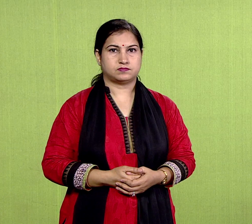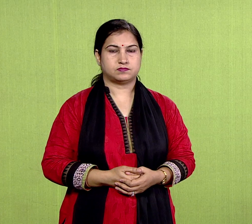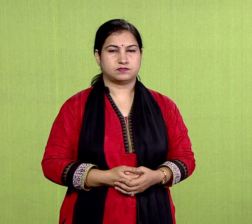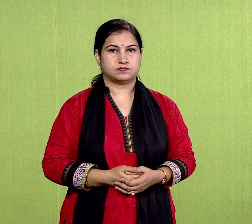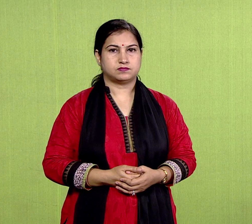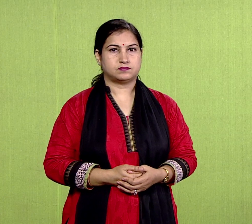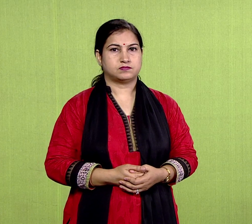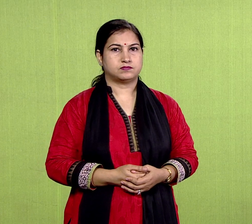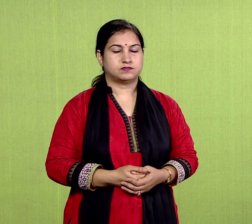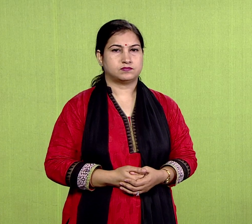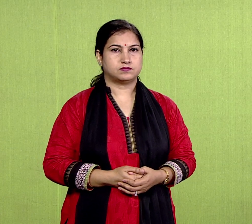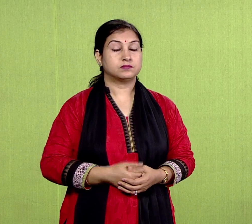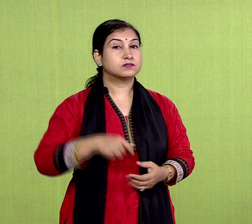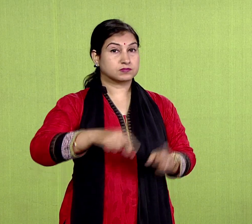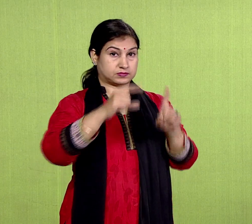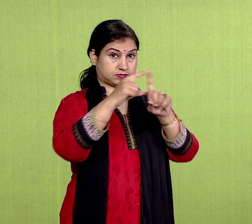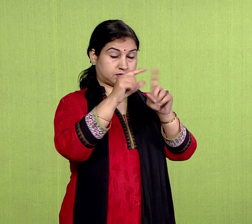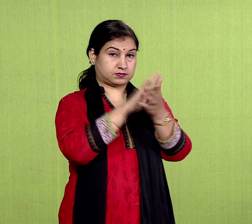Dhamma is the right kind of conduct.